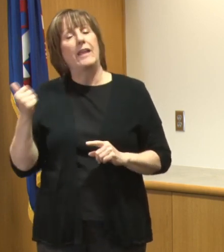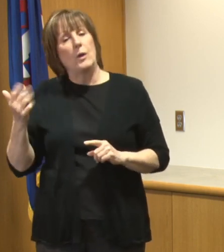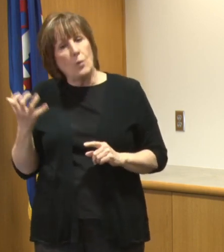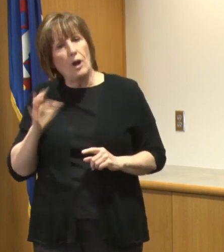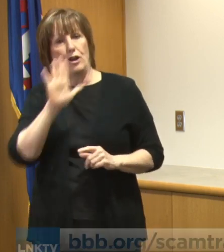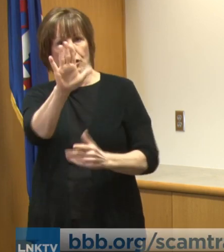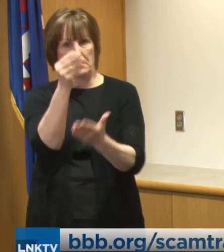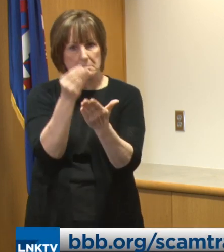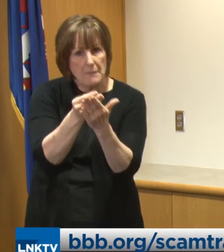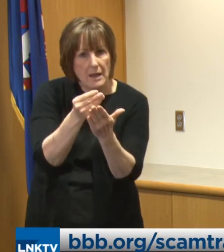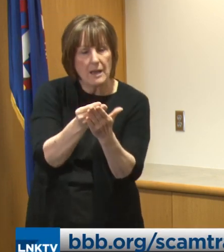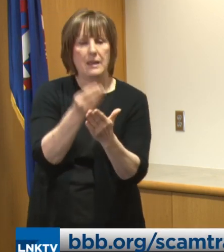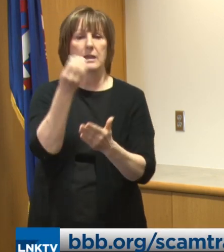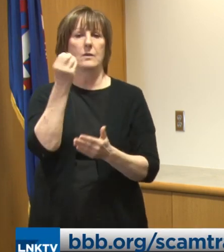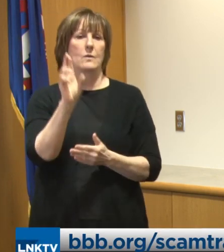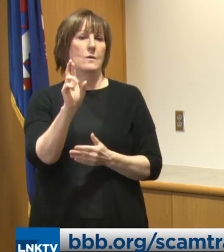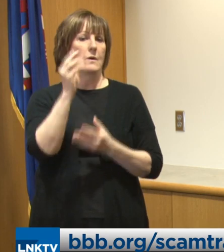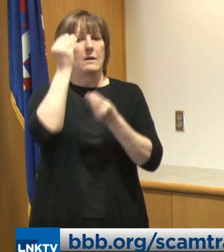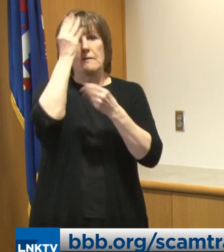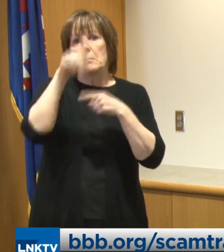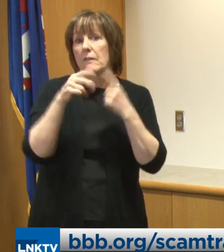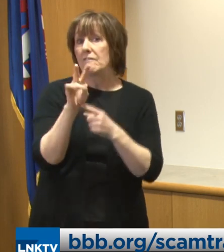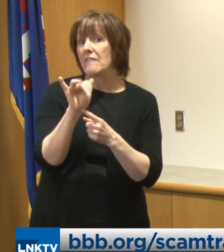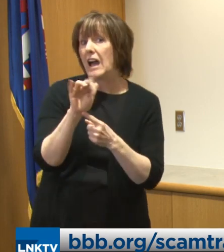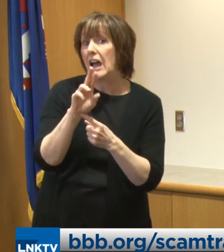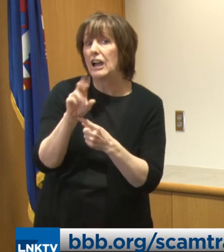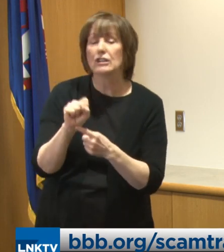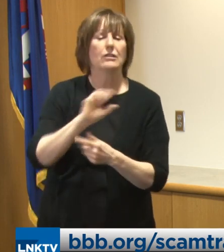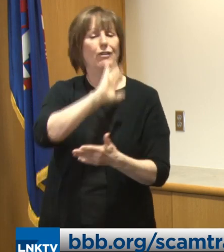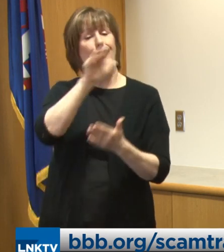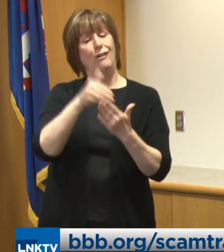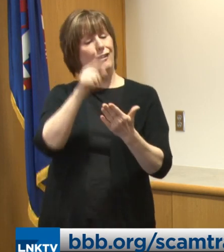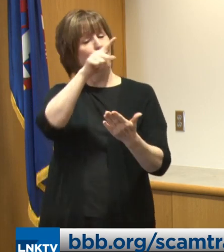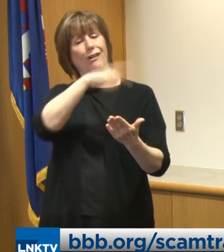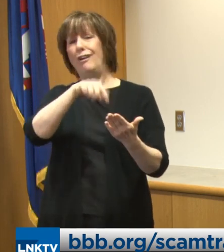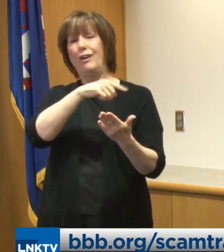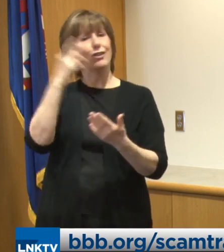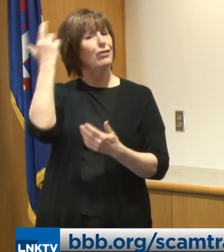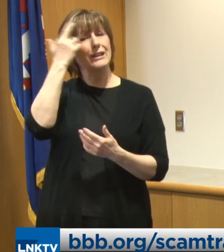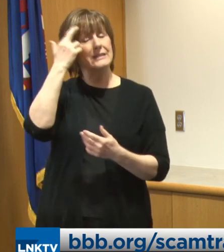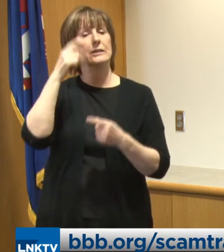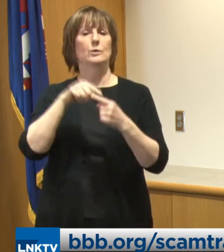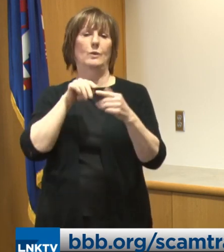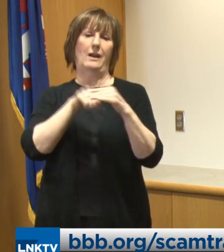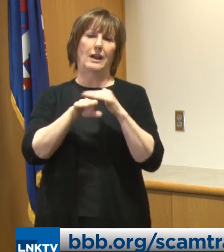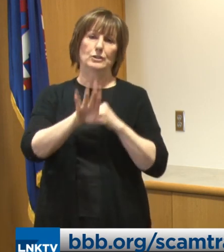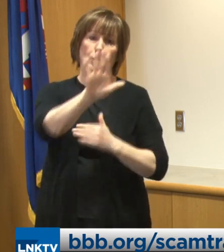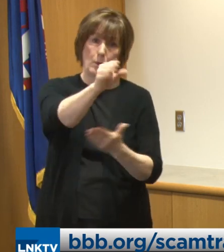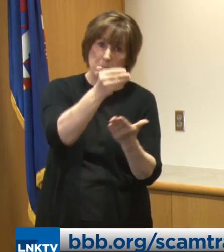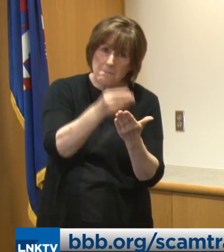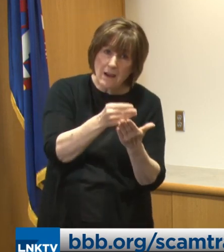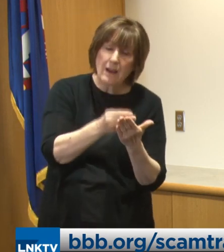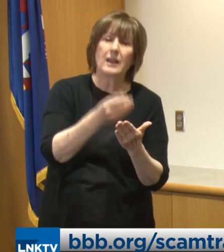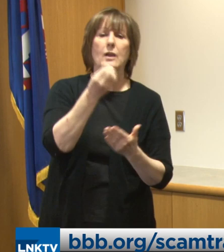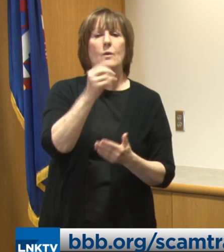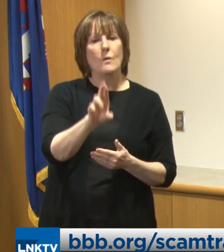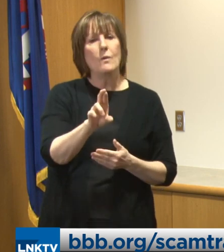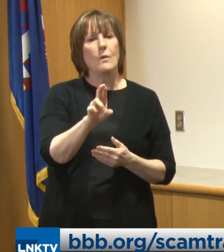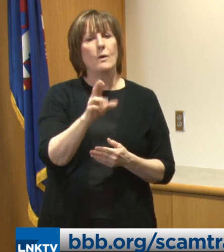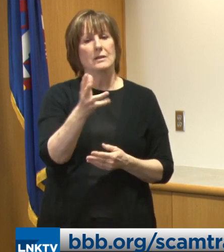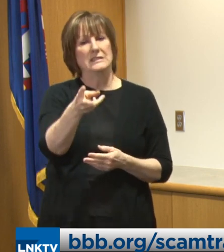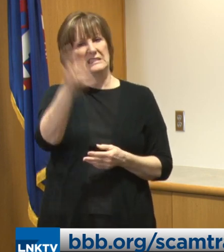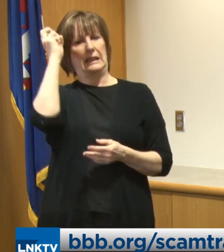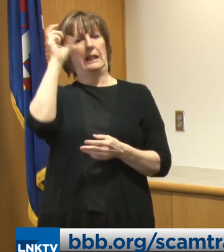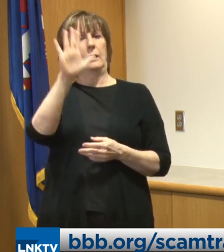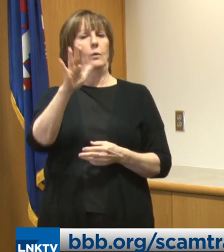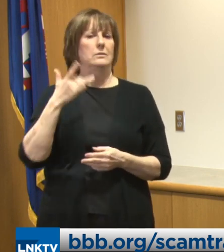with information about the virus. And as the chief said, it's all designed to gain access either to your money or to sensitive information,